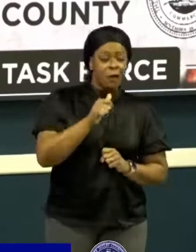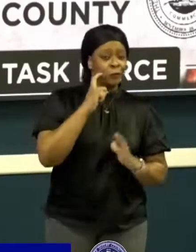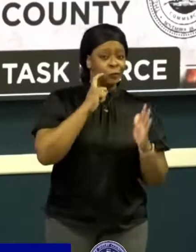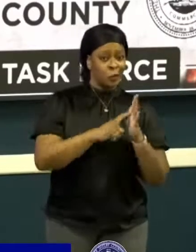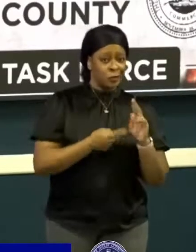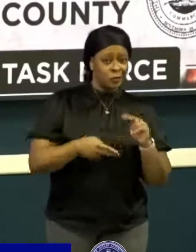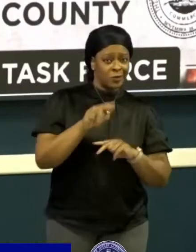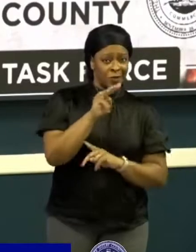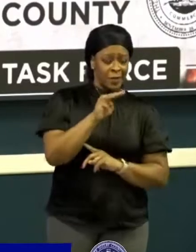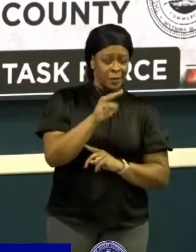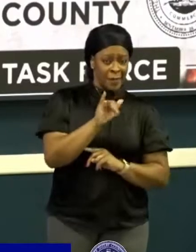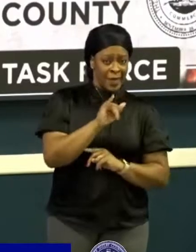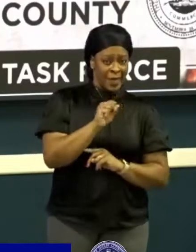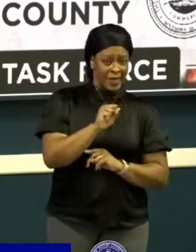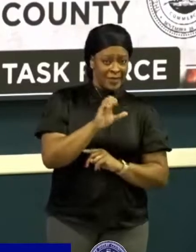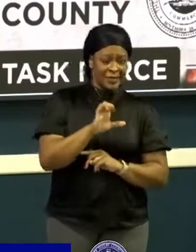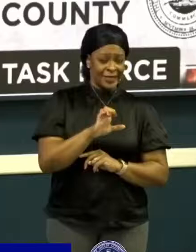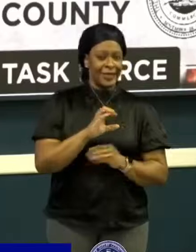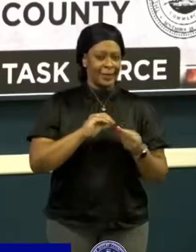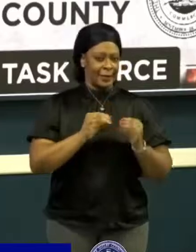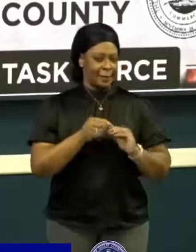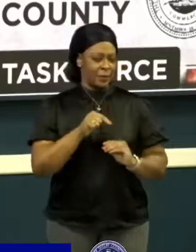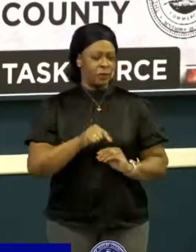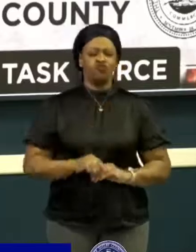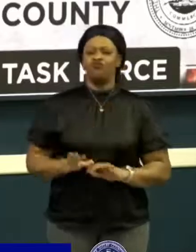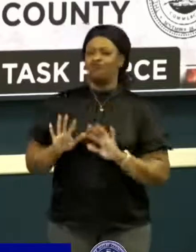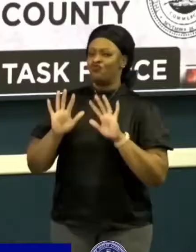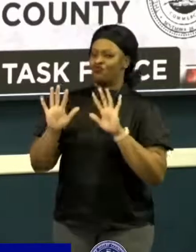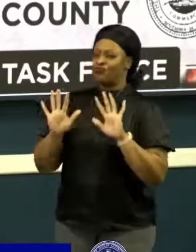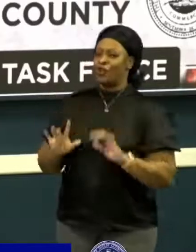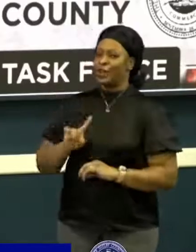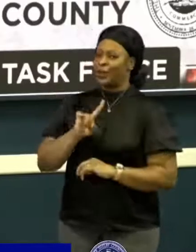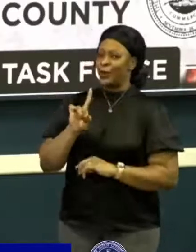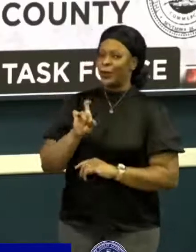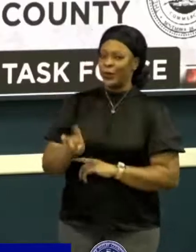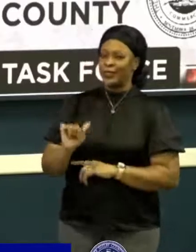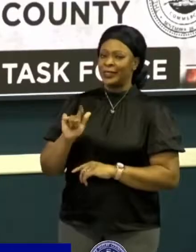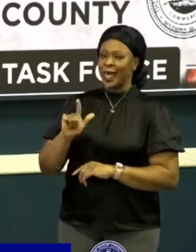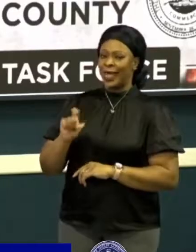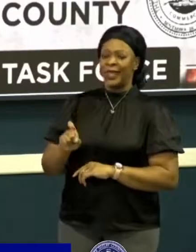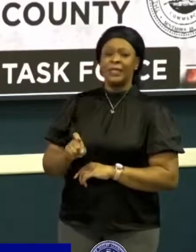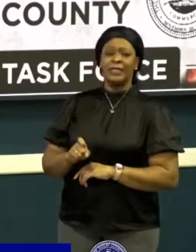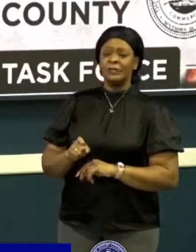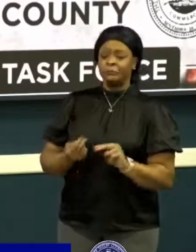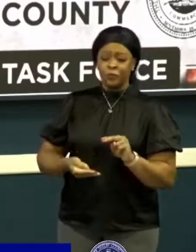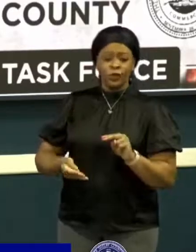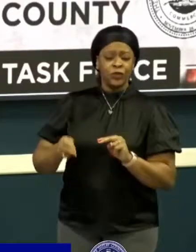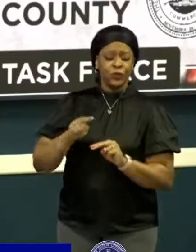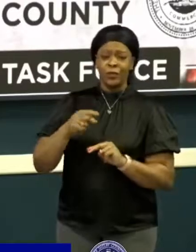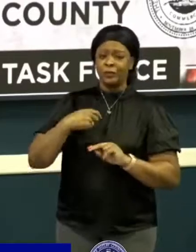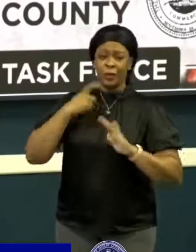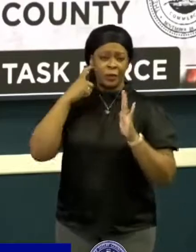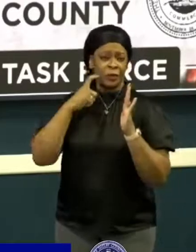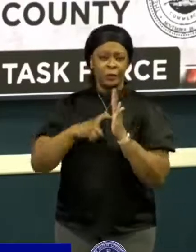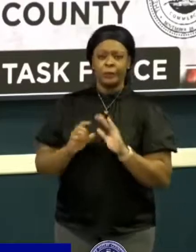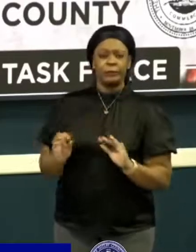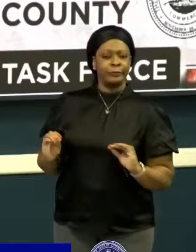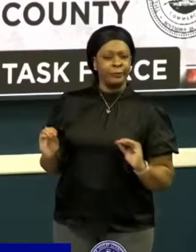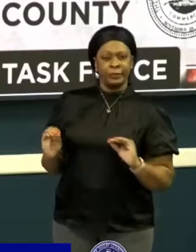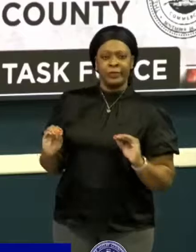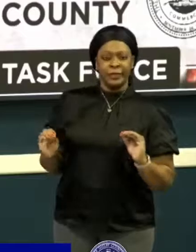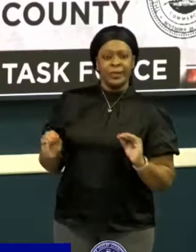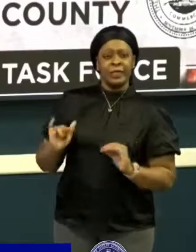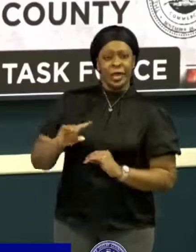increase in MIS-C cases? Great question, Alex. We have not seen an increase that I know of.